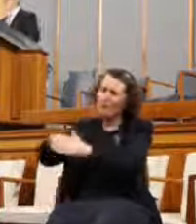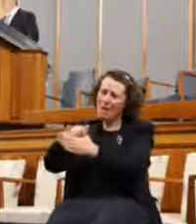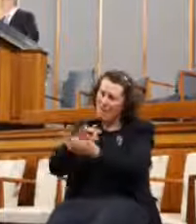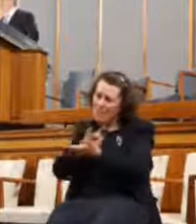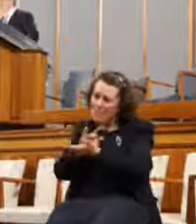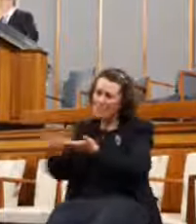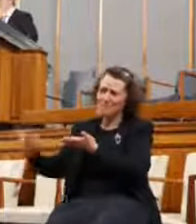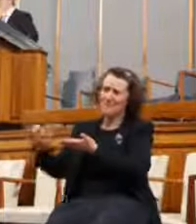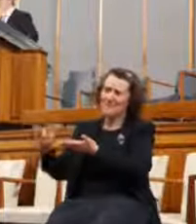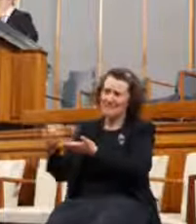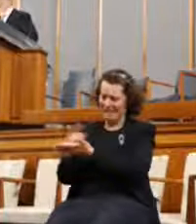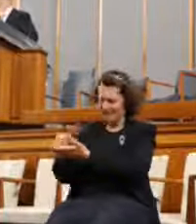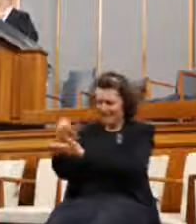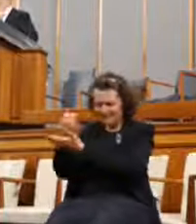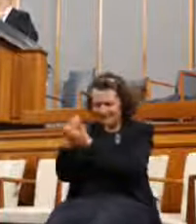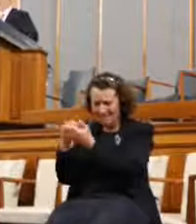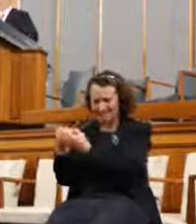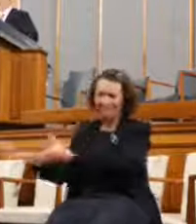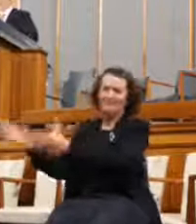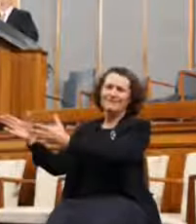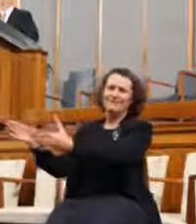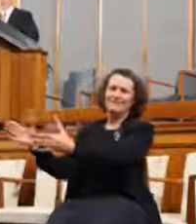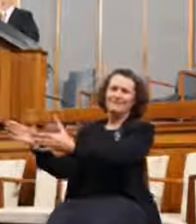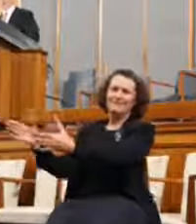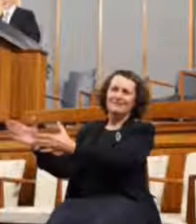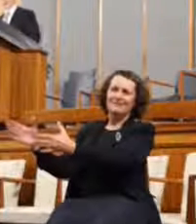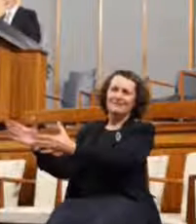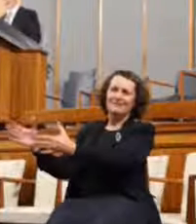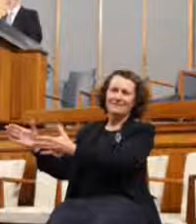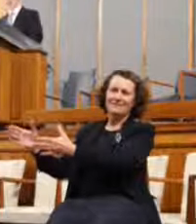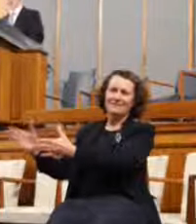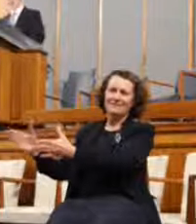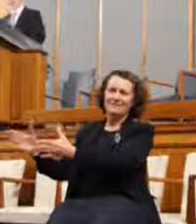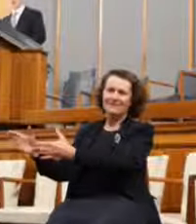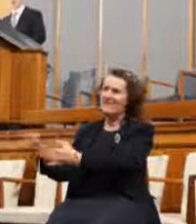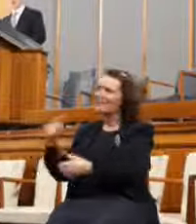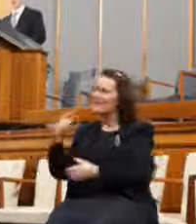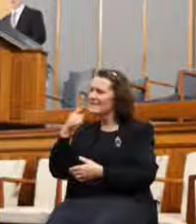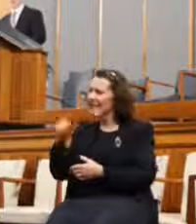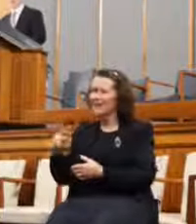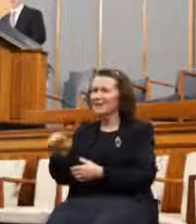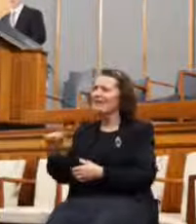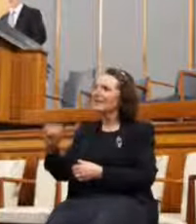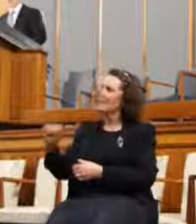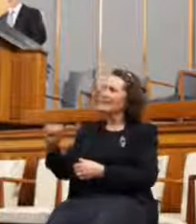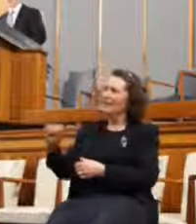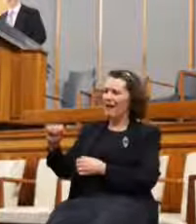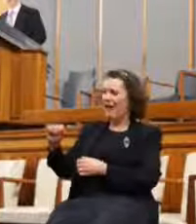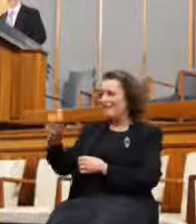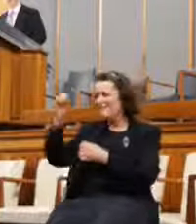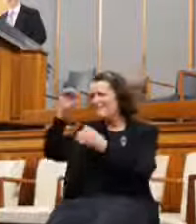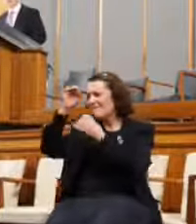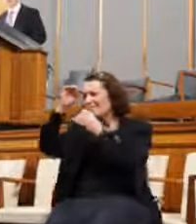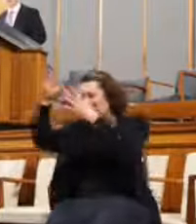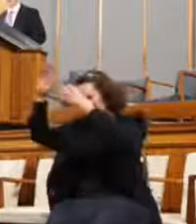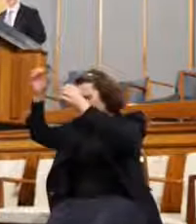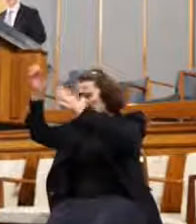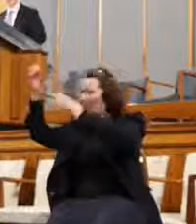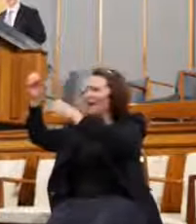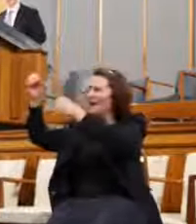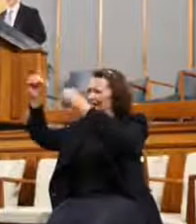we say, is cast into the sea of God's everlasting forgetfulness. He